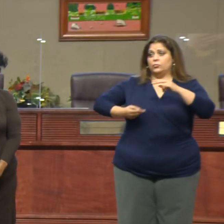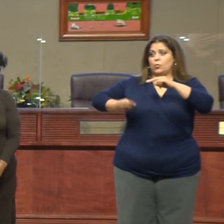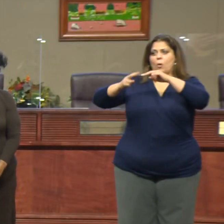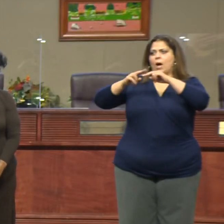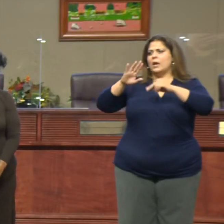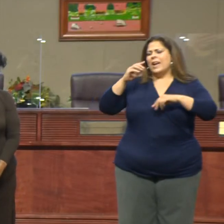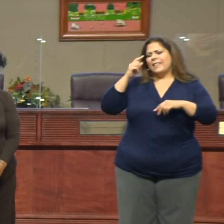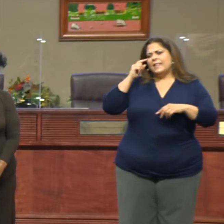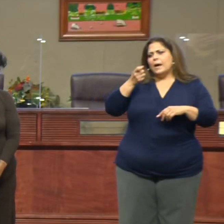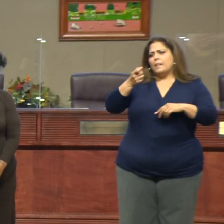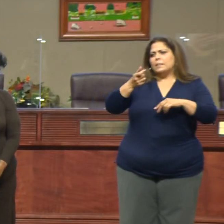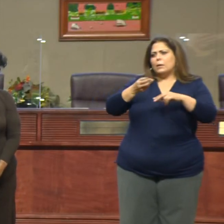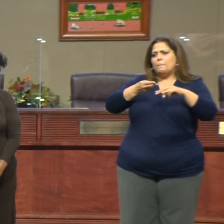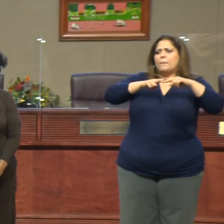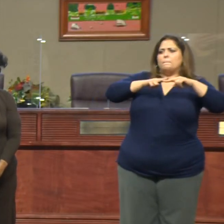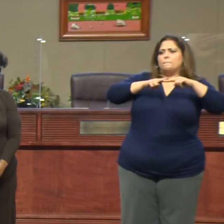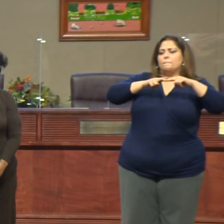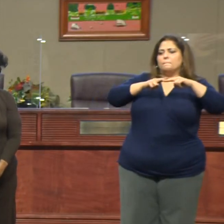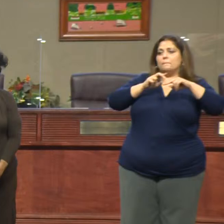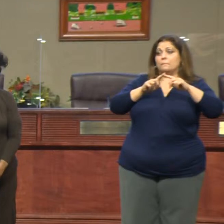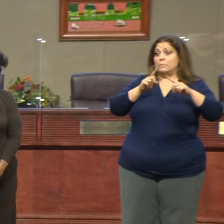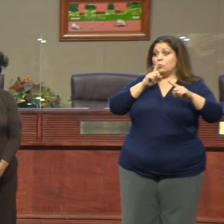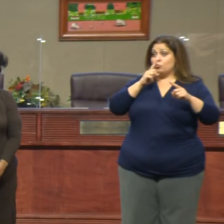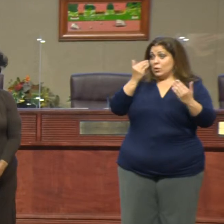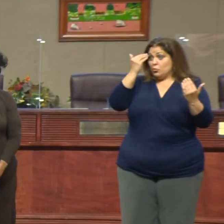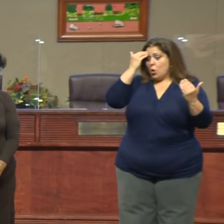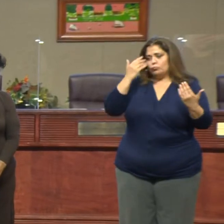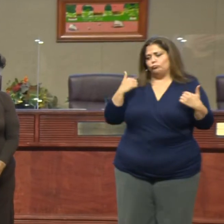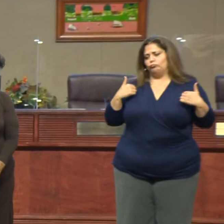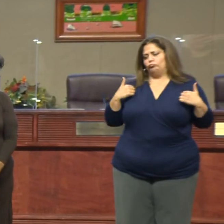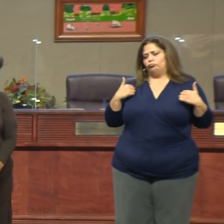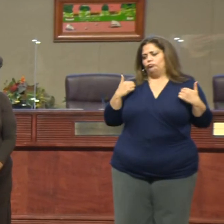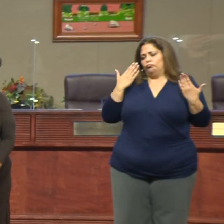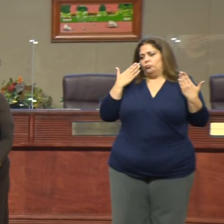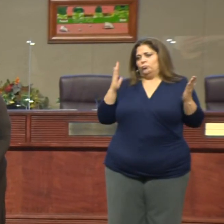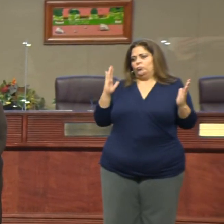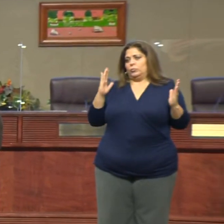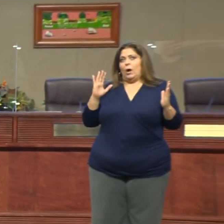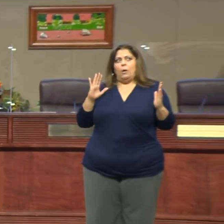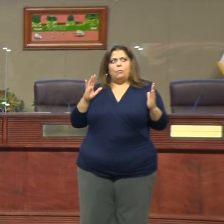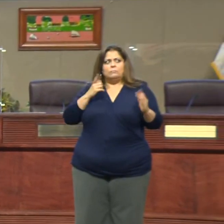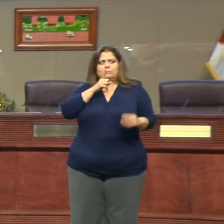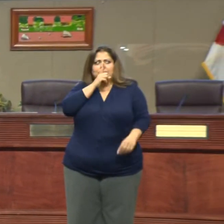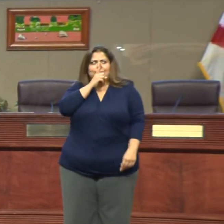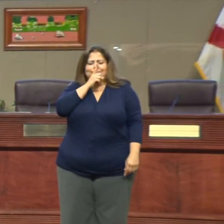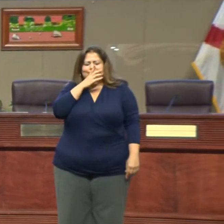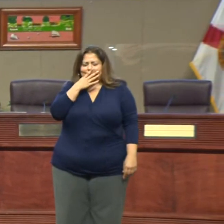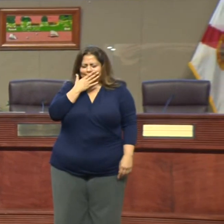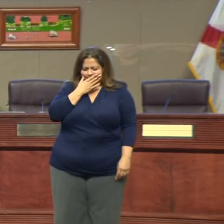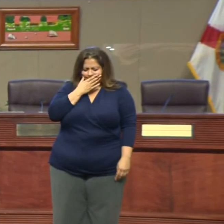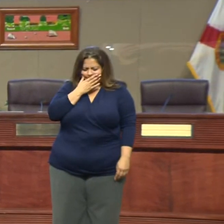bump. I really don't know. With regard to, all